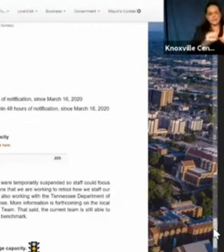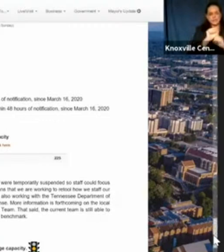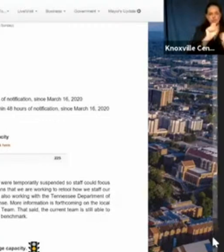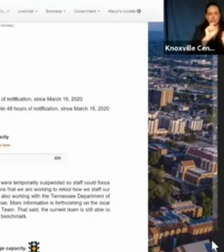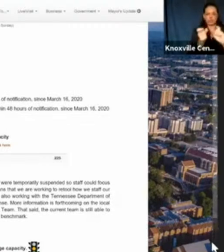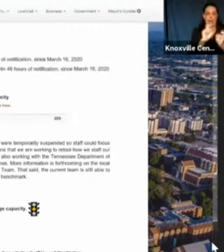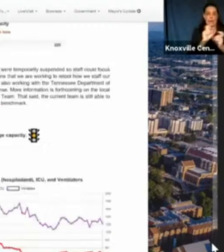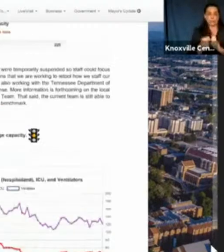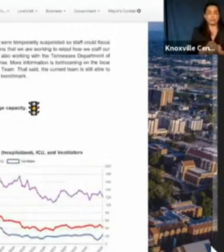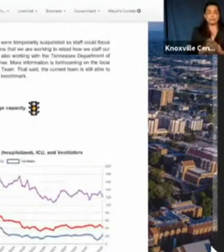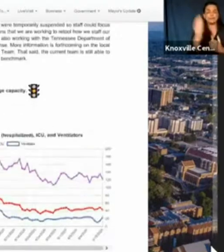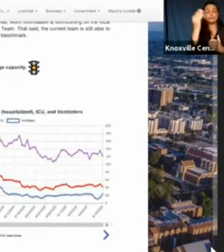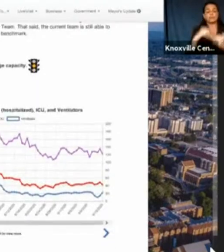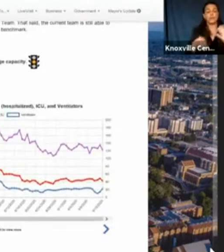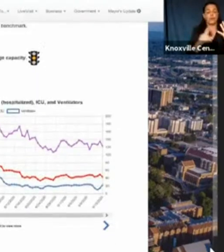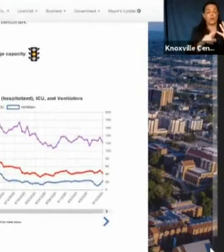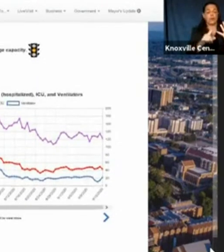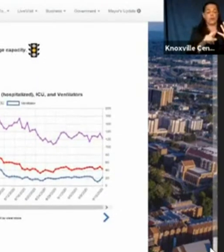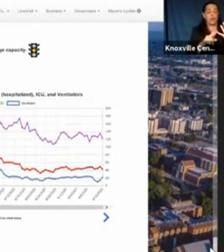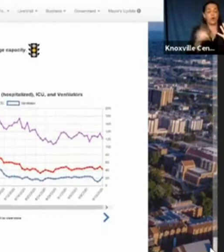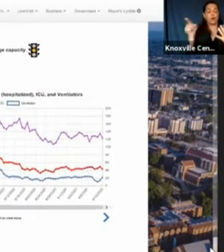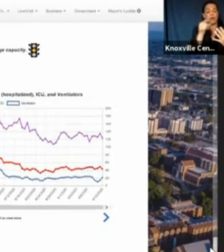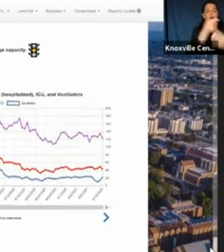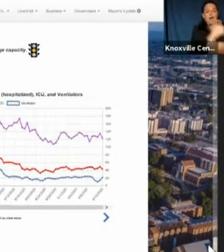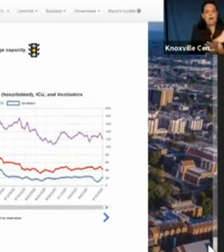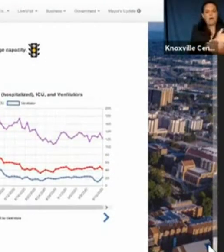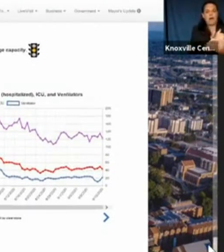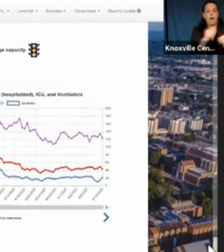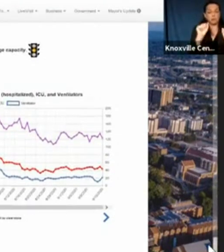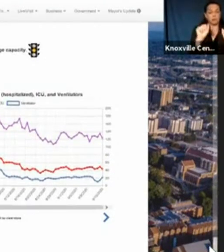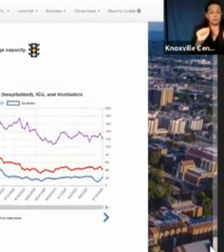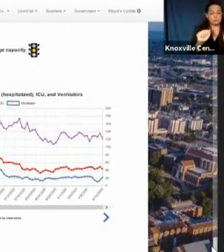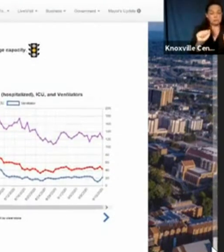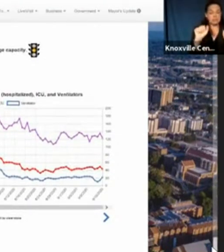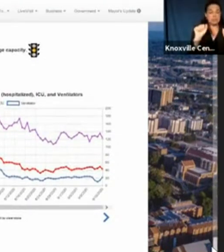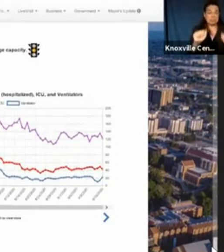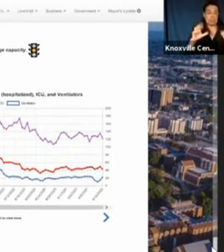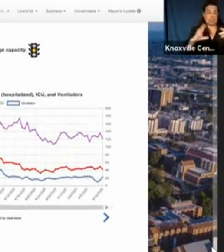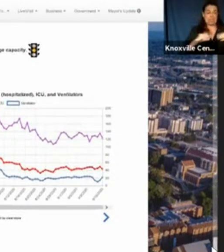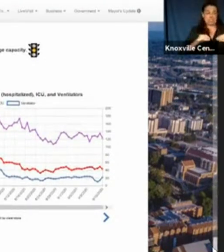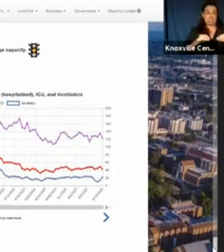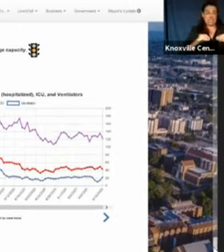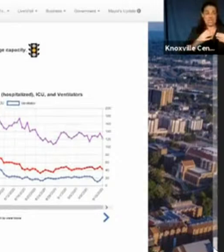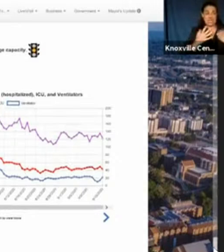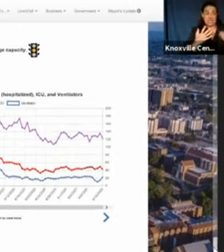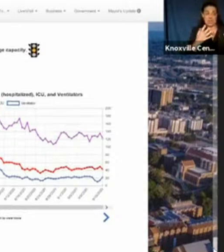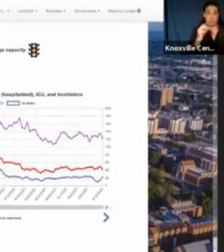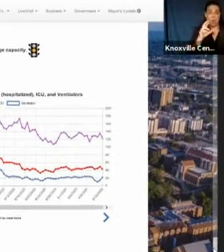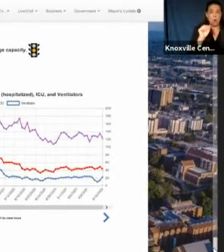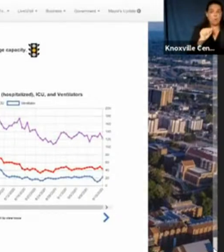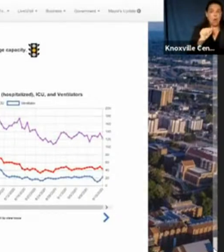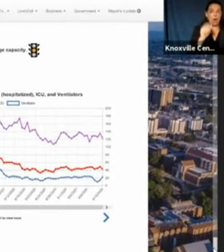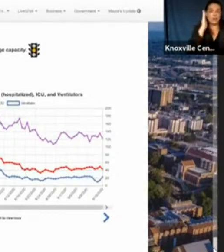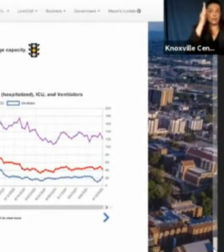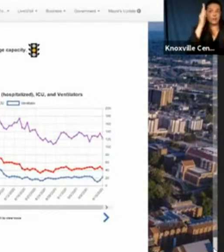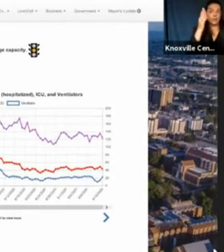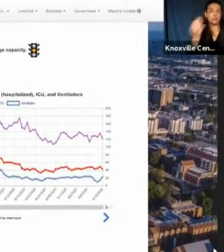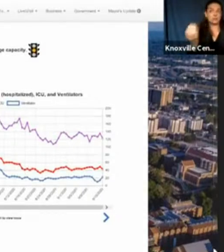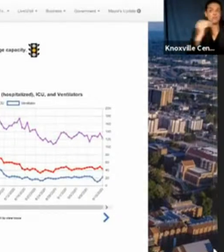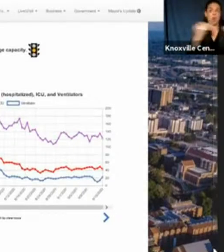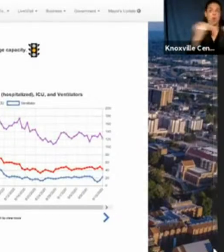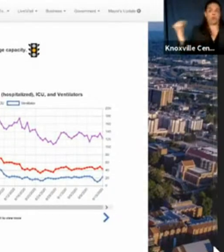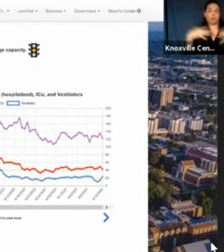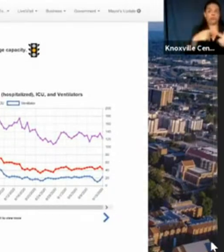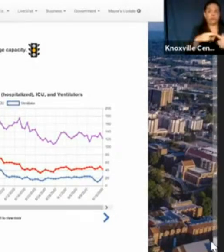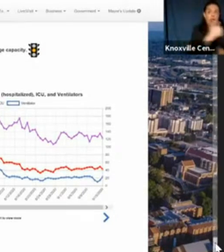Our fourth benchmark, healthcare system capabilities remain within current and forecasted surge capacity. These graphs show